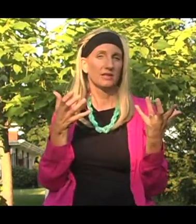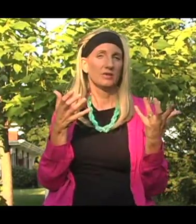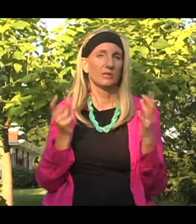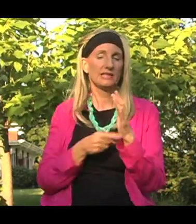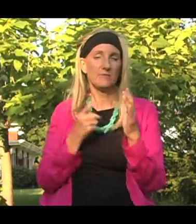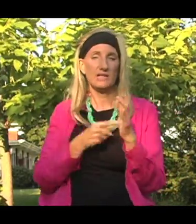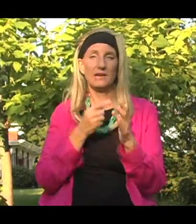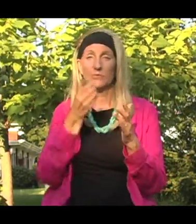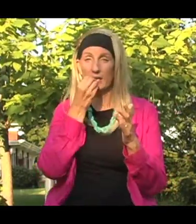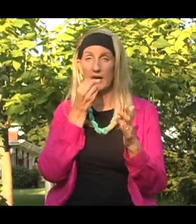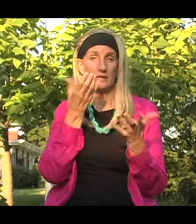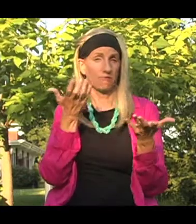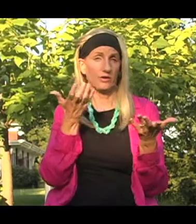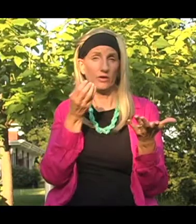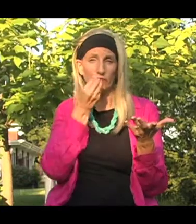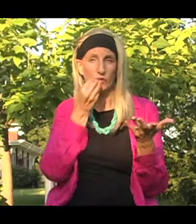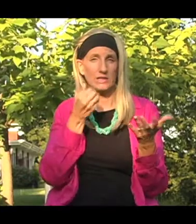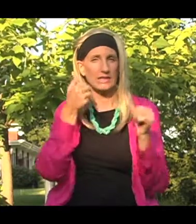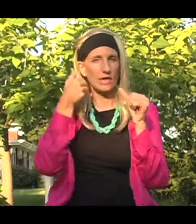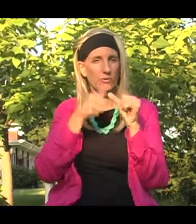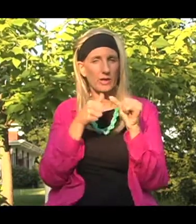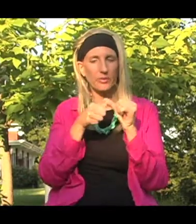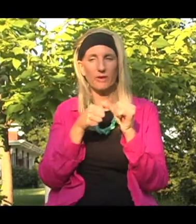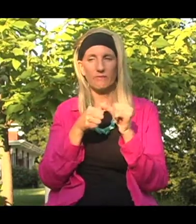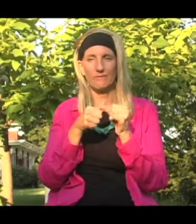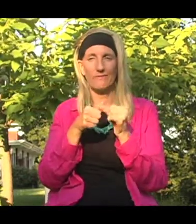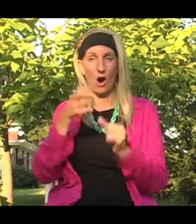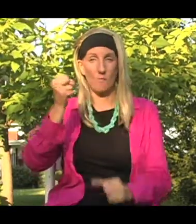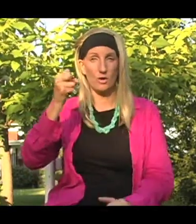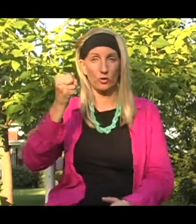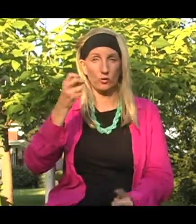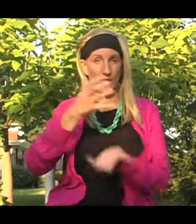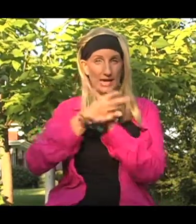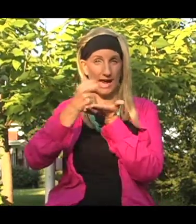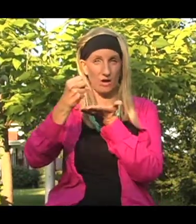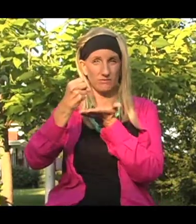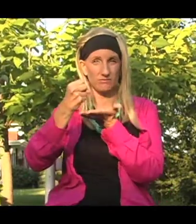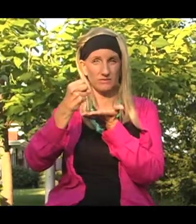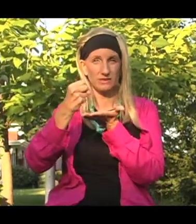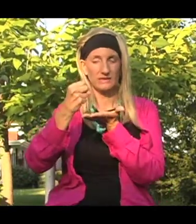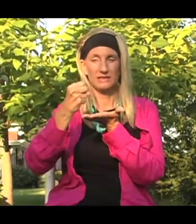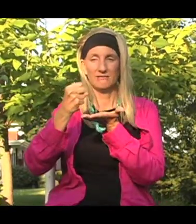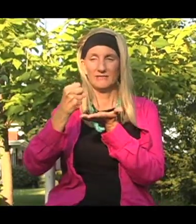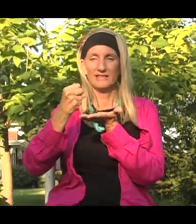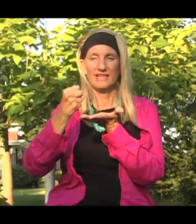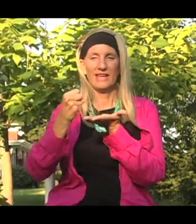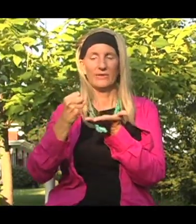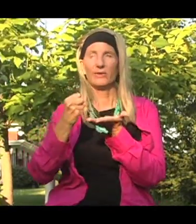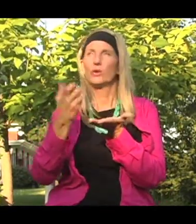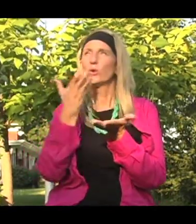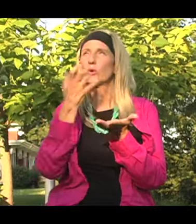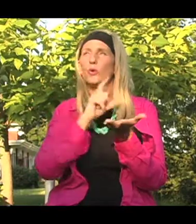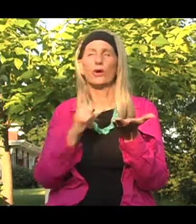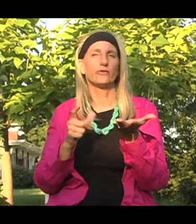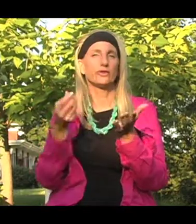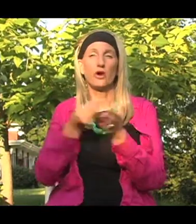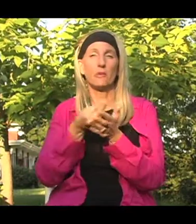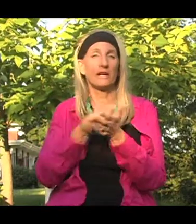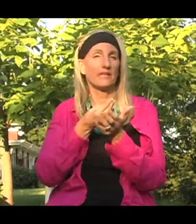But sometimes we had little food to eat. And I remember our milk running out, and we're going, oh Lord, there's no money to